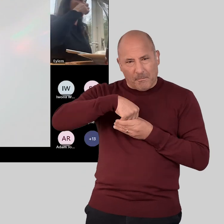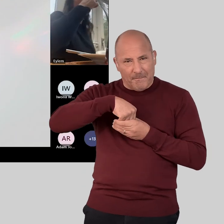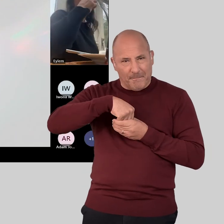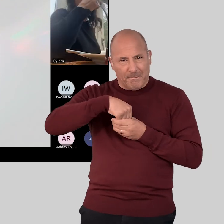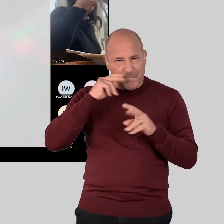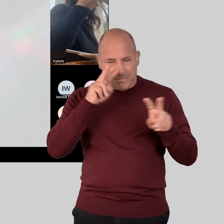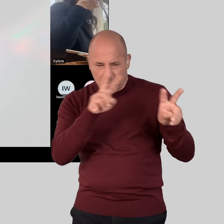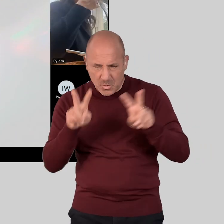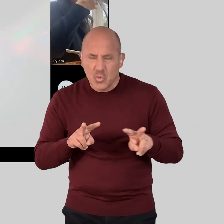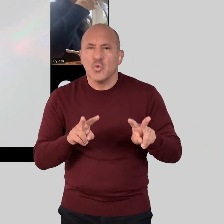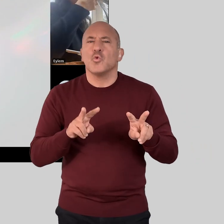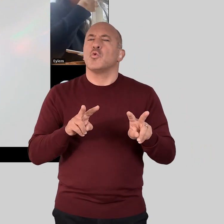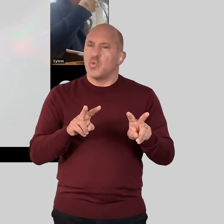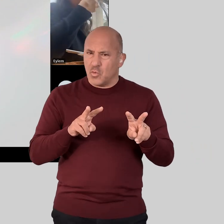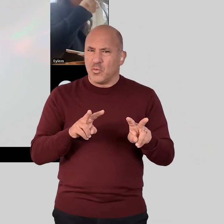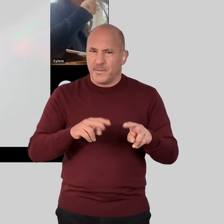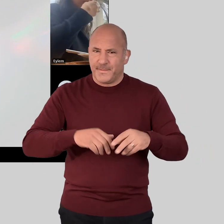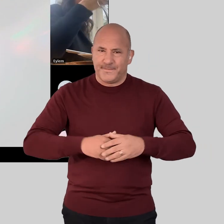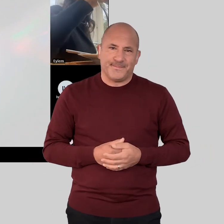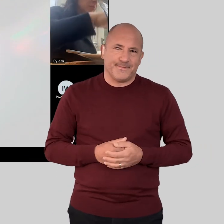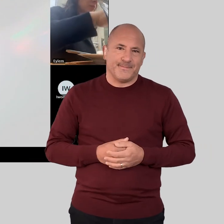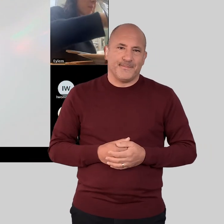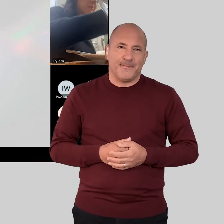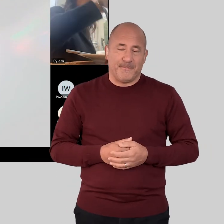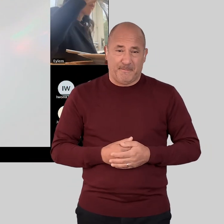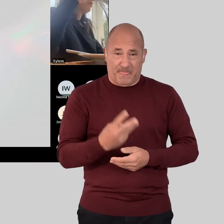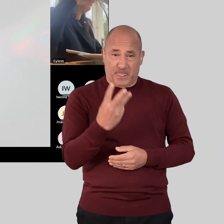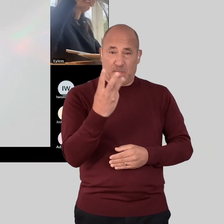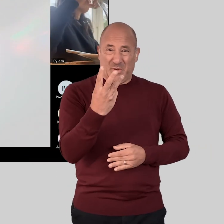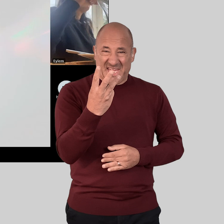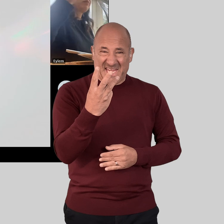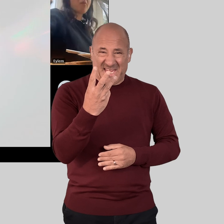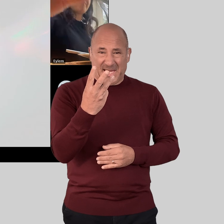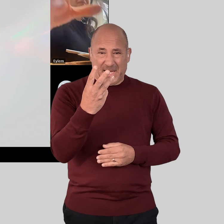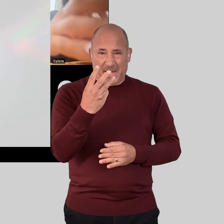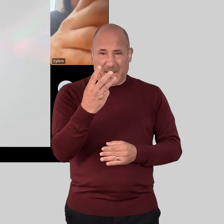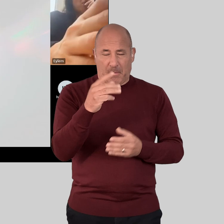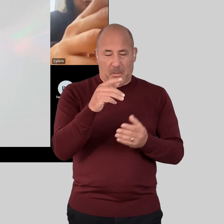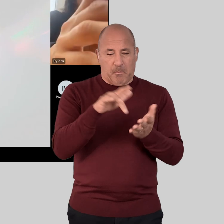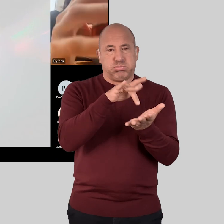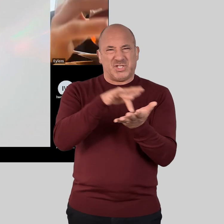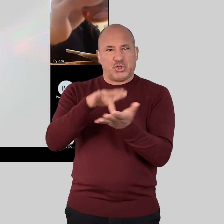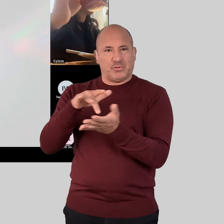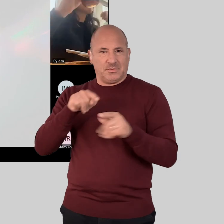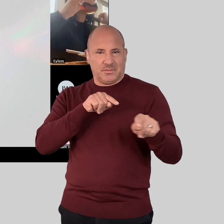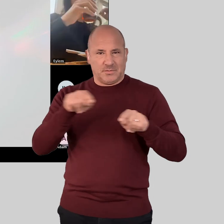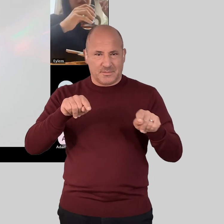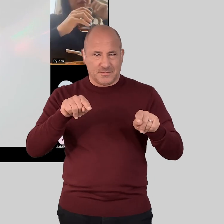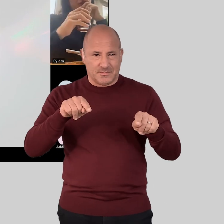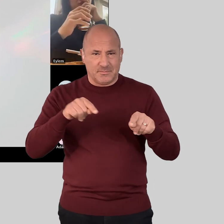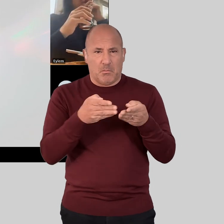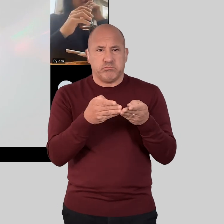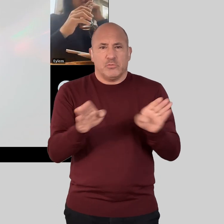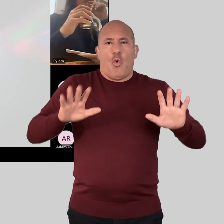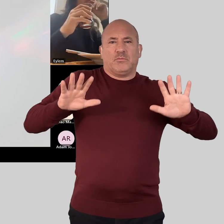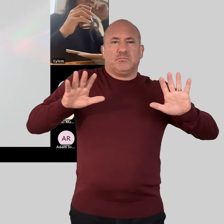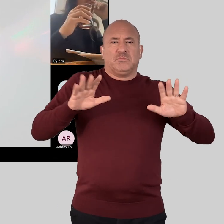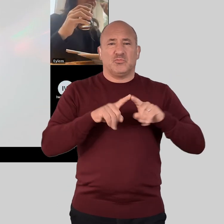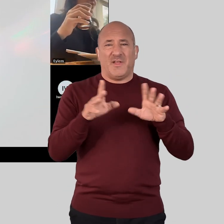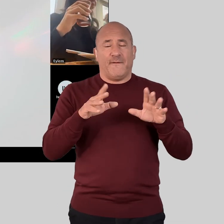the dance. And these were often very implicit rather than explicit. And the